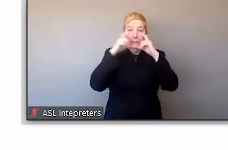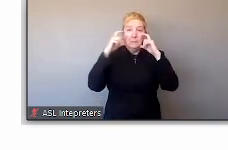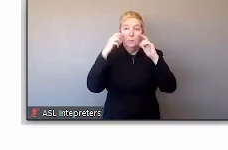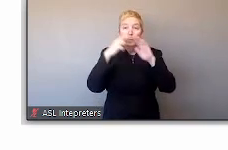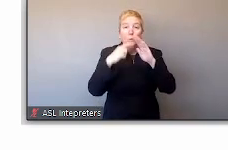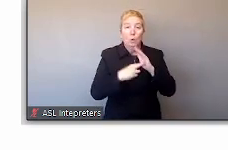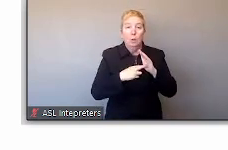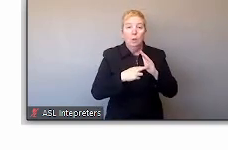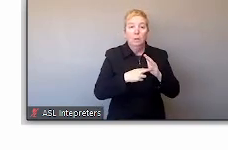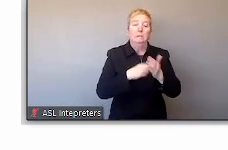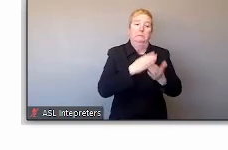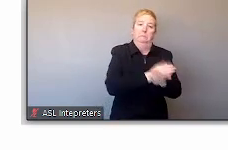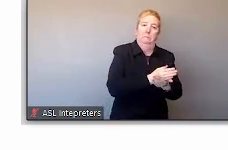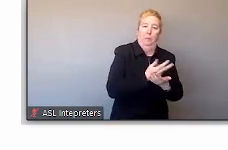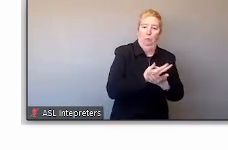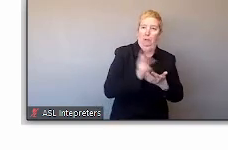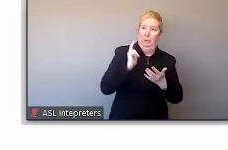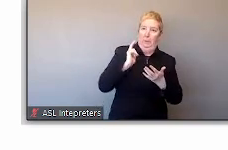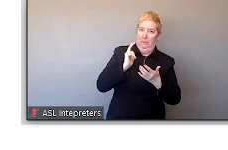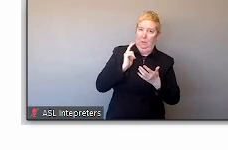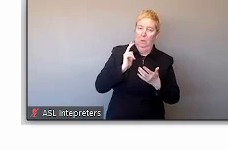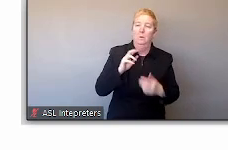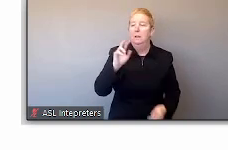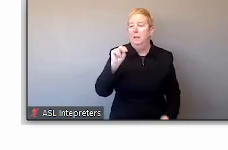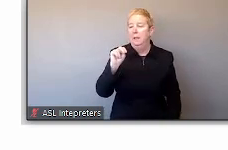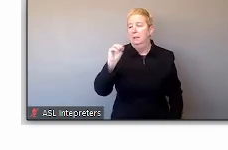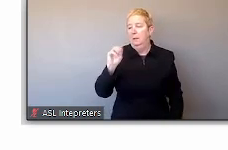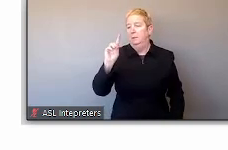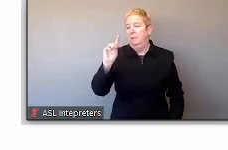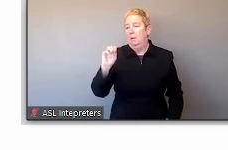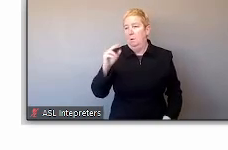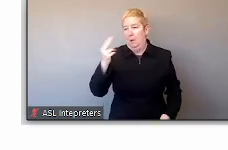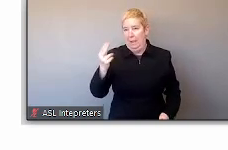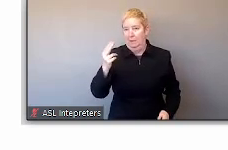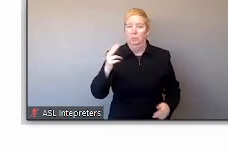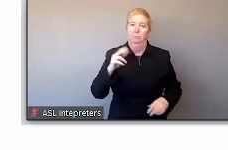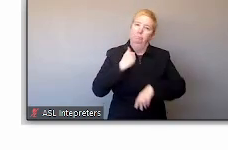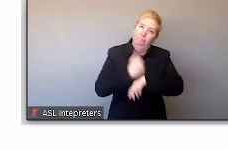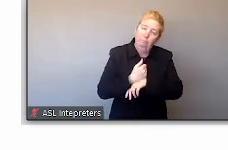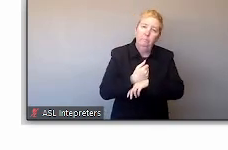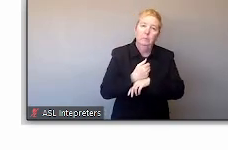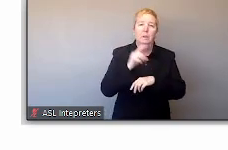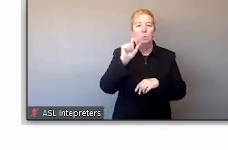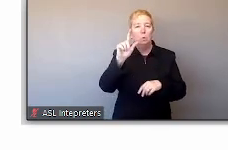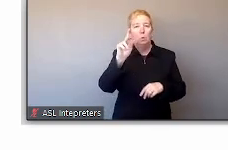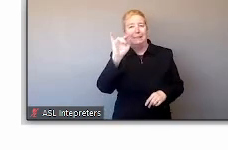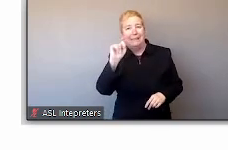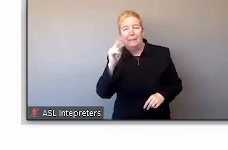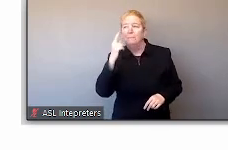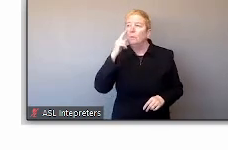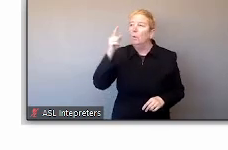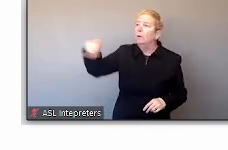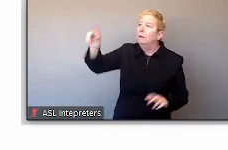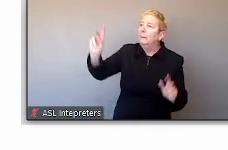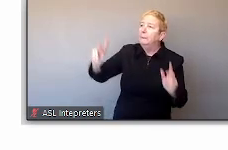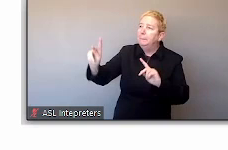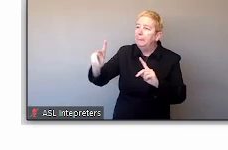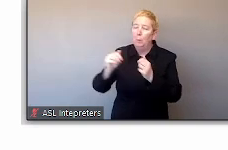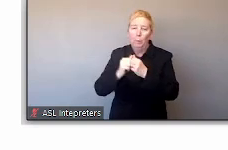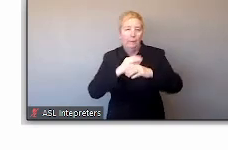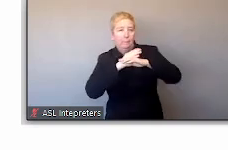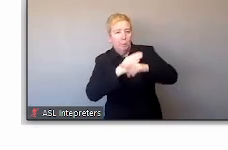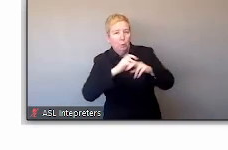3 weeks ago. NMDOH immediately provided a toolkit for immunocompromised populations and for the people who care for